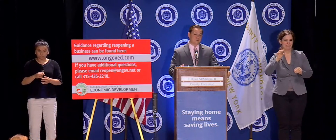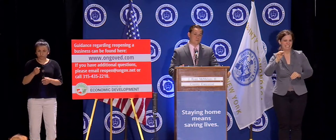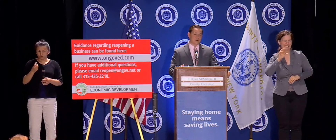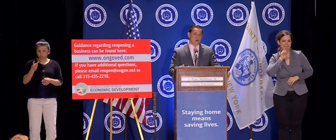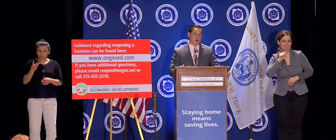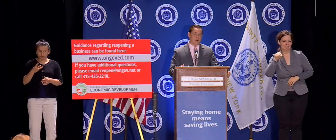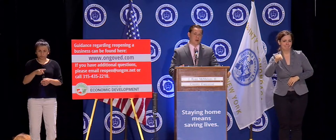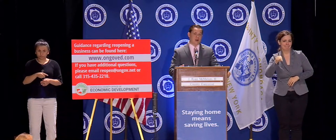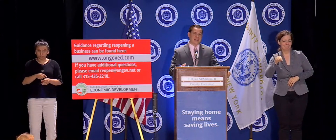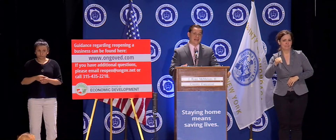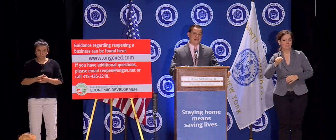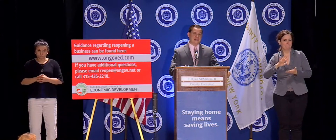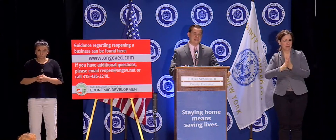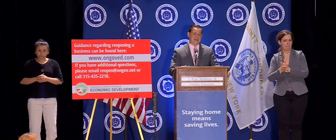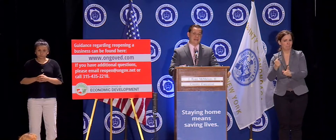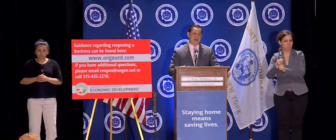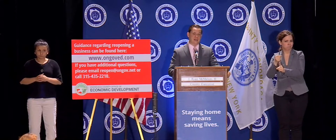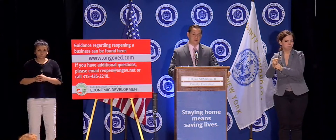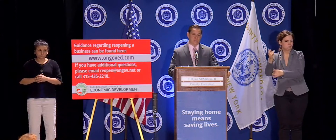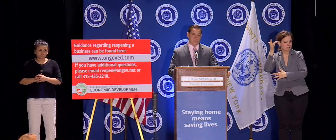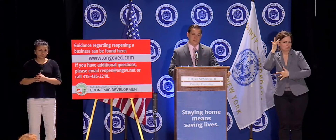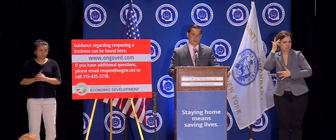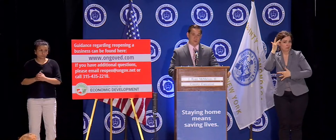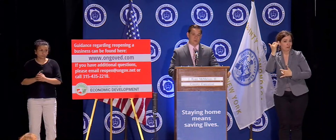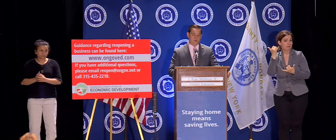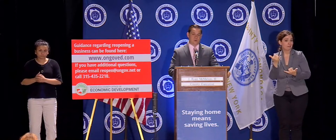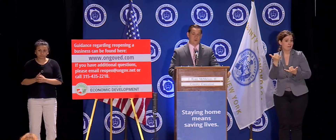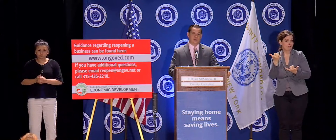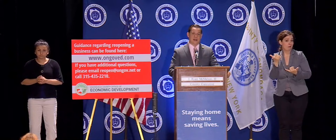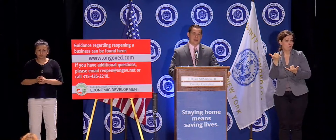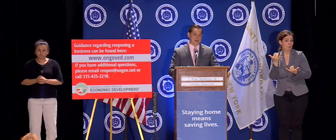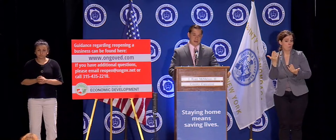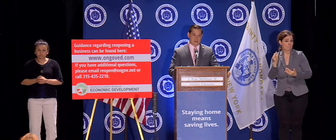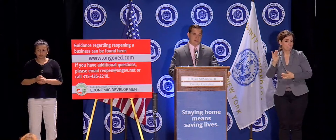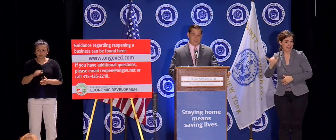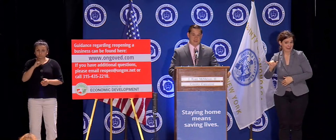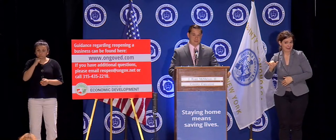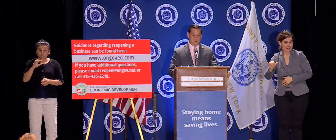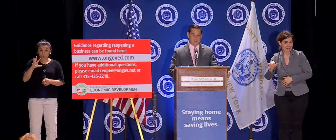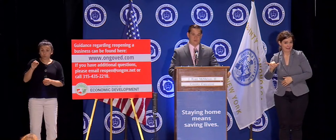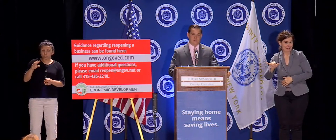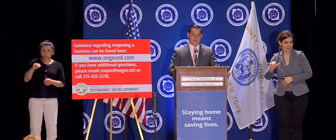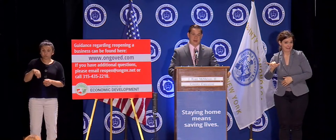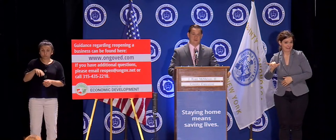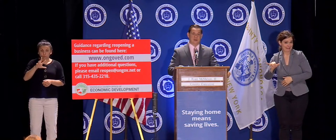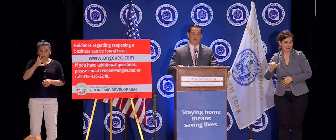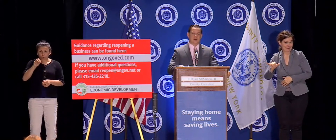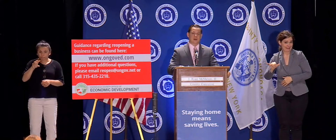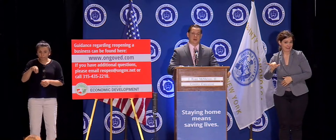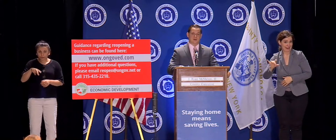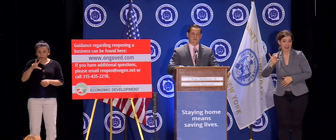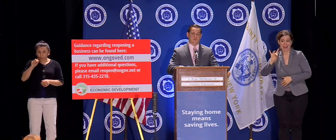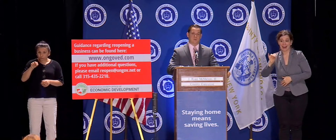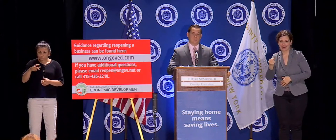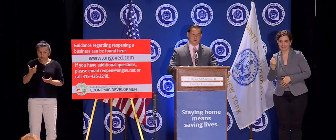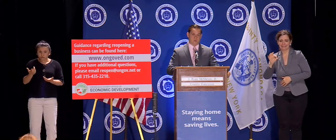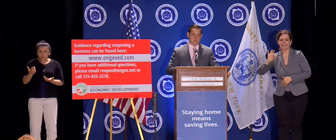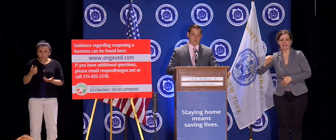half, our 80 and 90-year-old neighbors who had not gotten a lot of cases in the first half